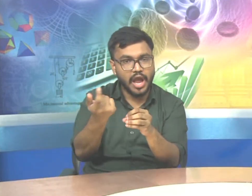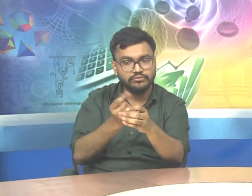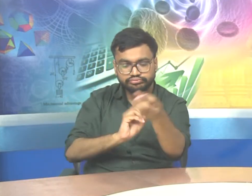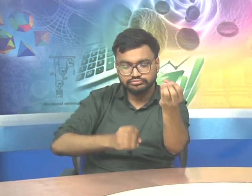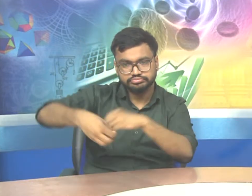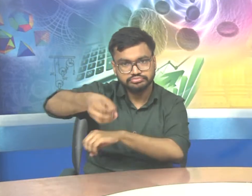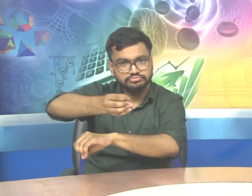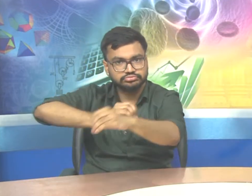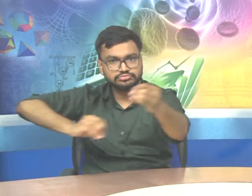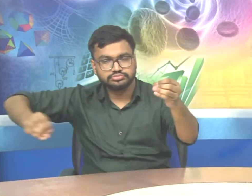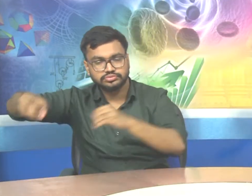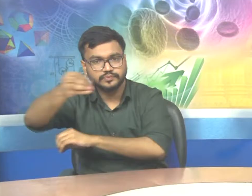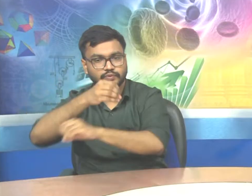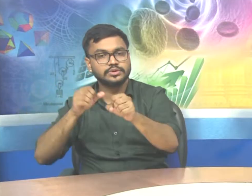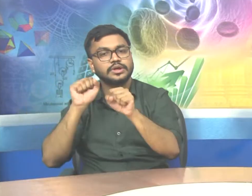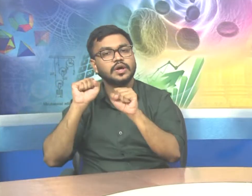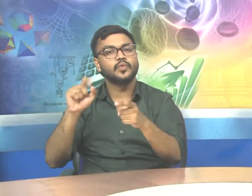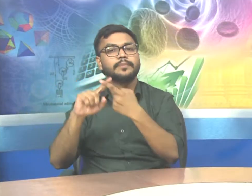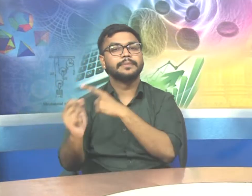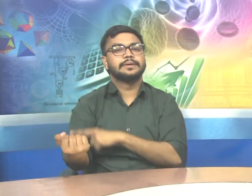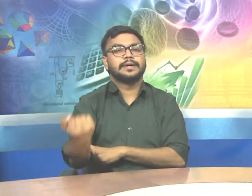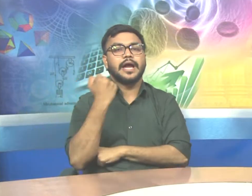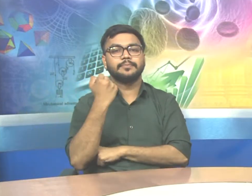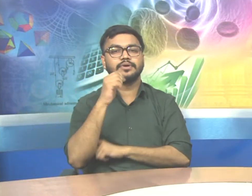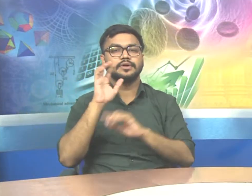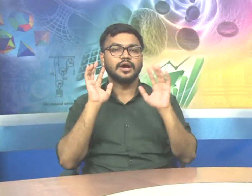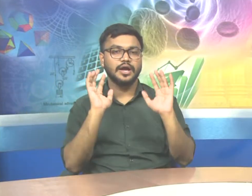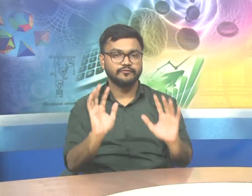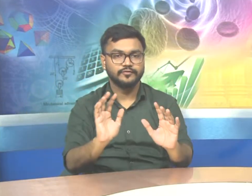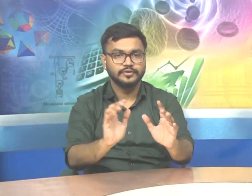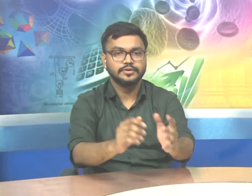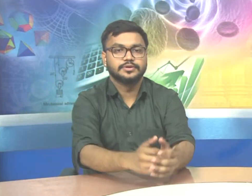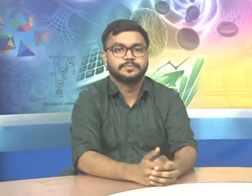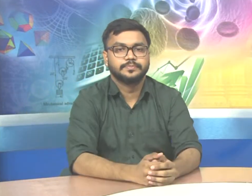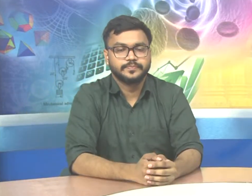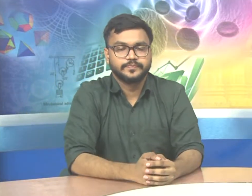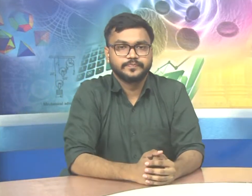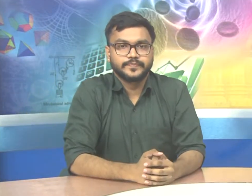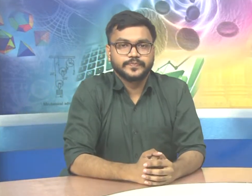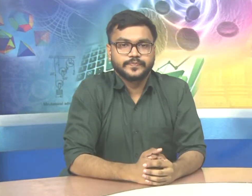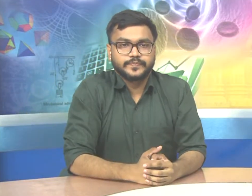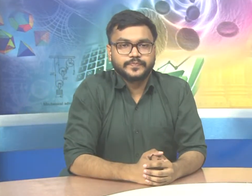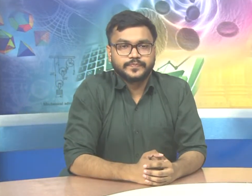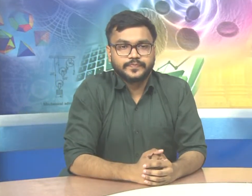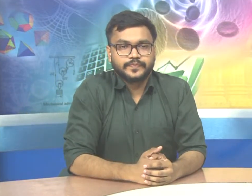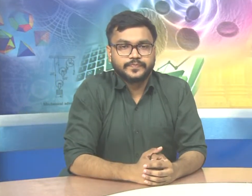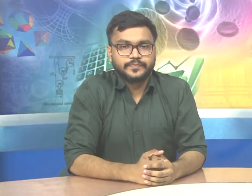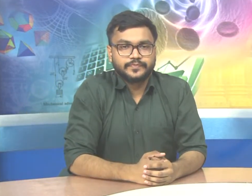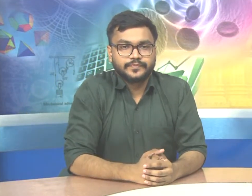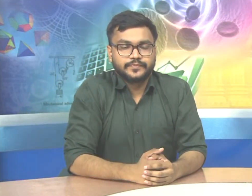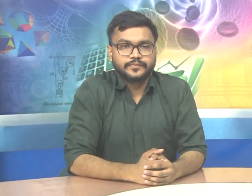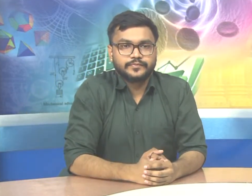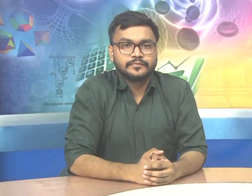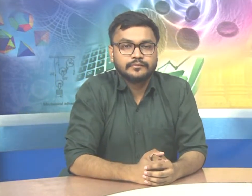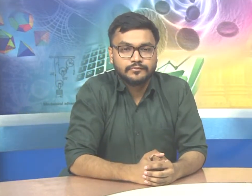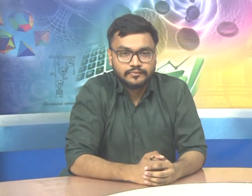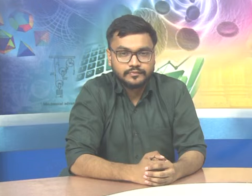The faster they move, the thermal energy the object has, and